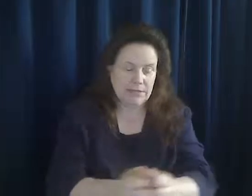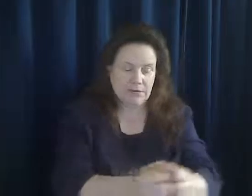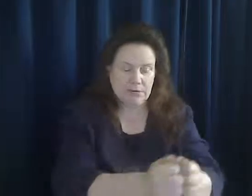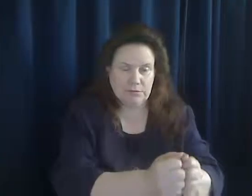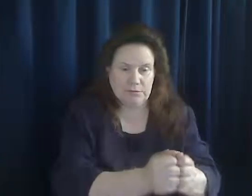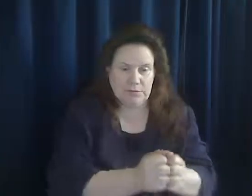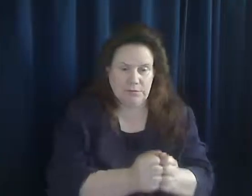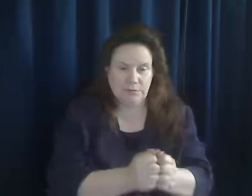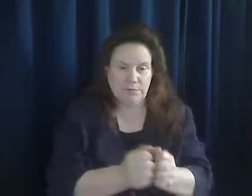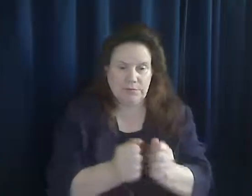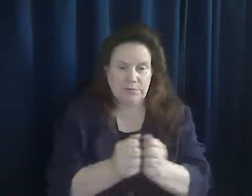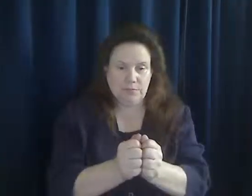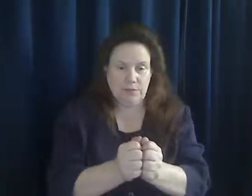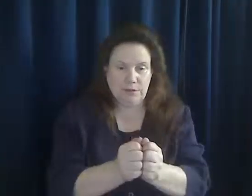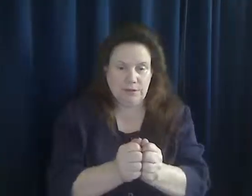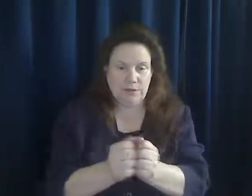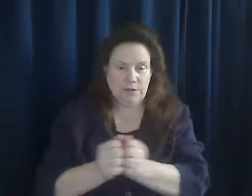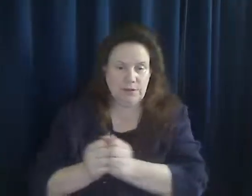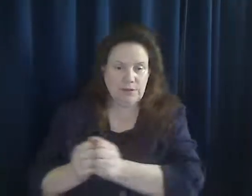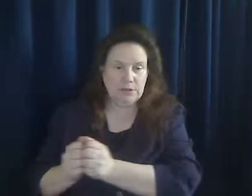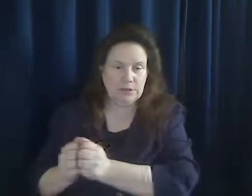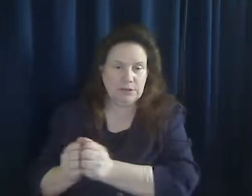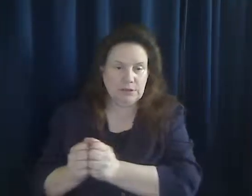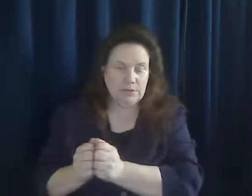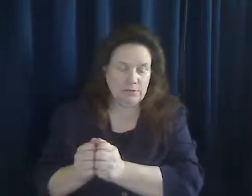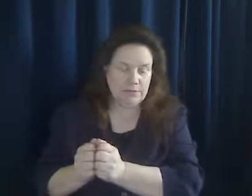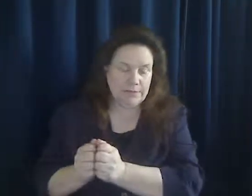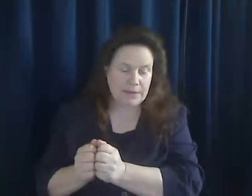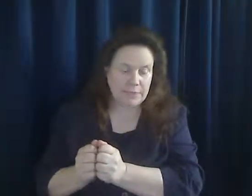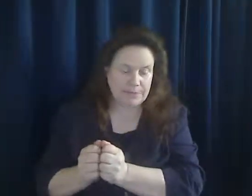Together in a group with, together with that person.